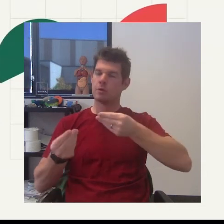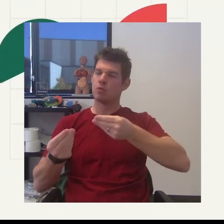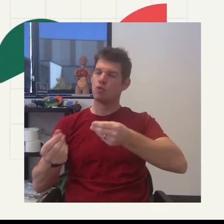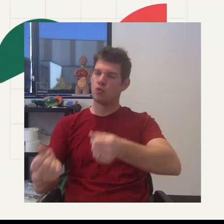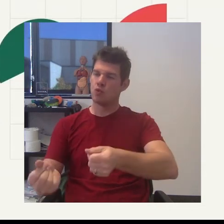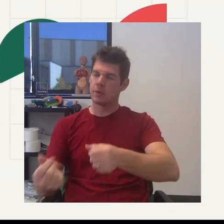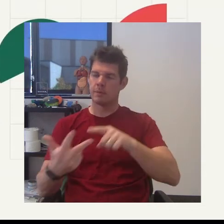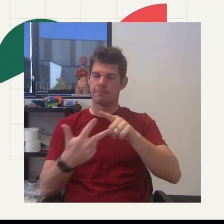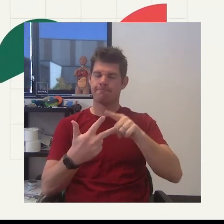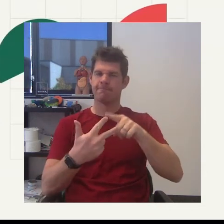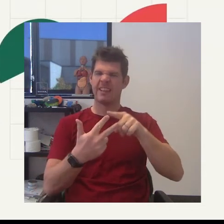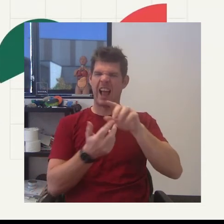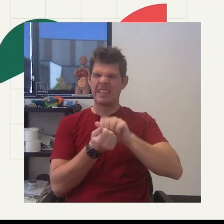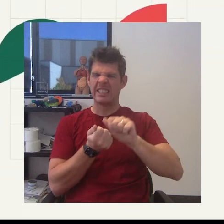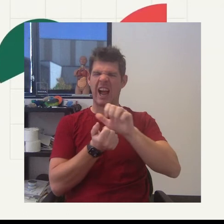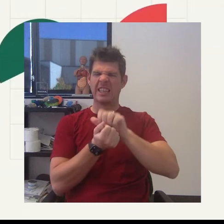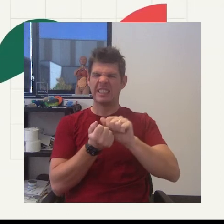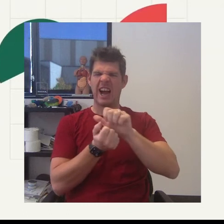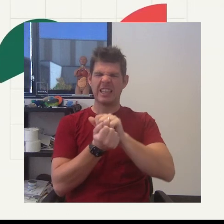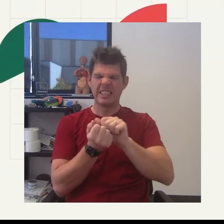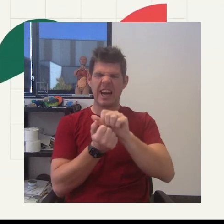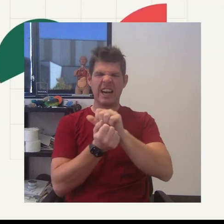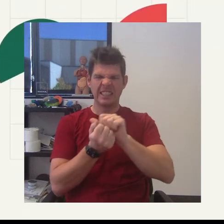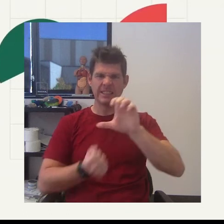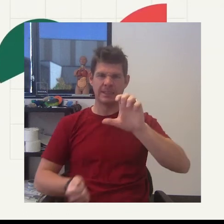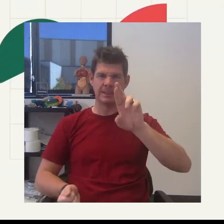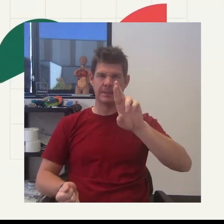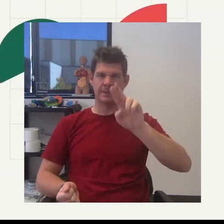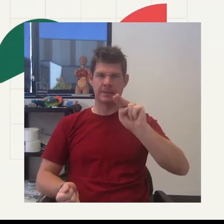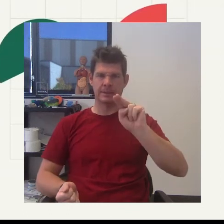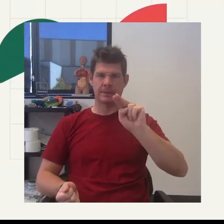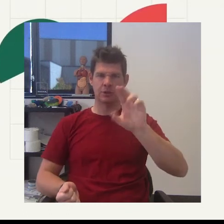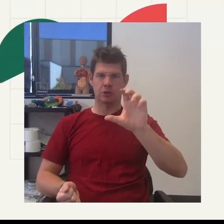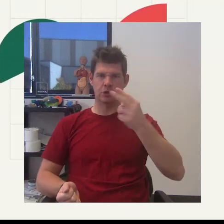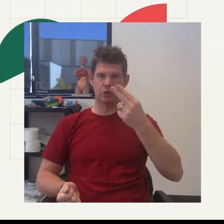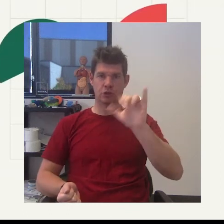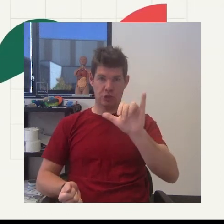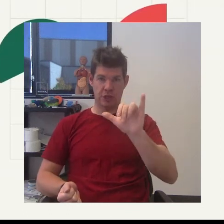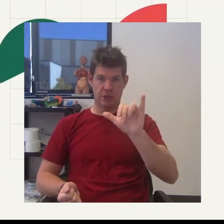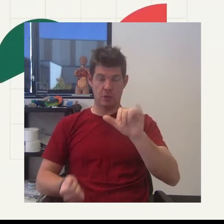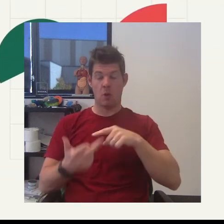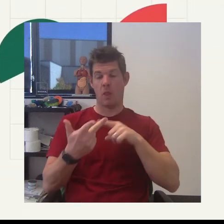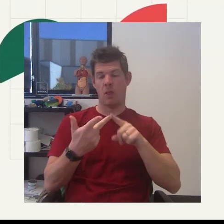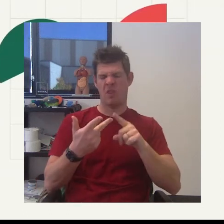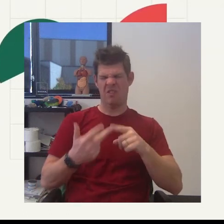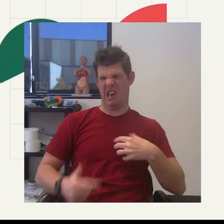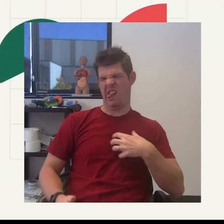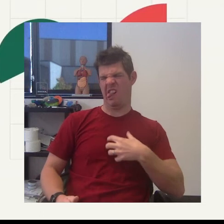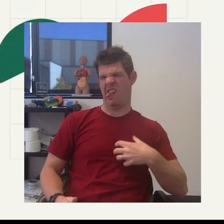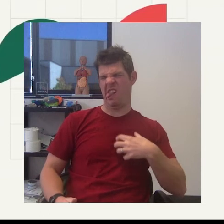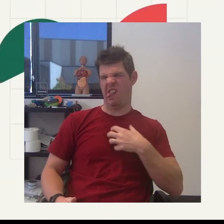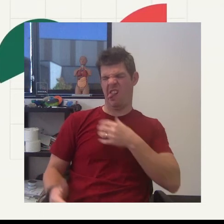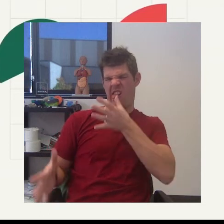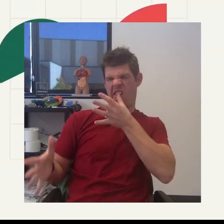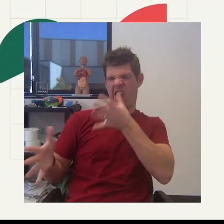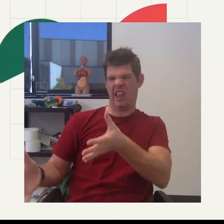like crunchy peanut butter, or if you like no peanut butter, or you think peanut butter is either gross,